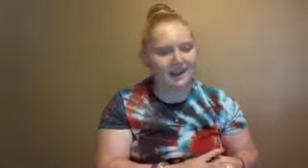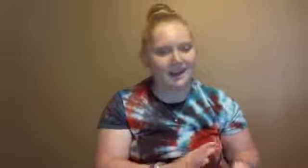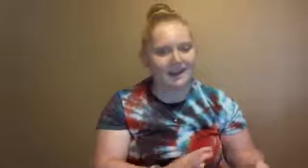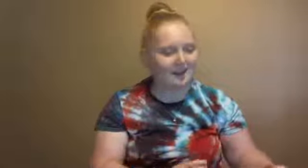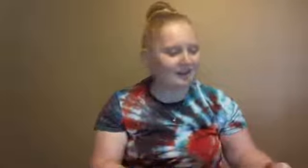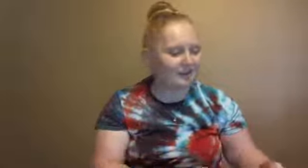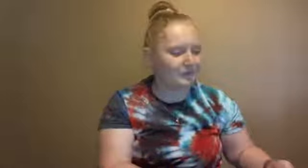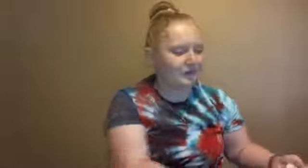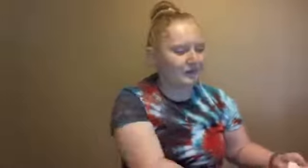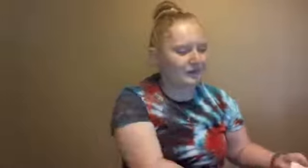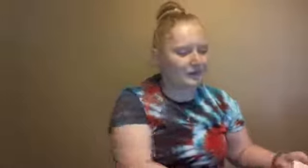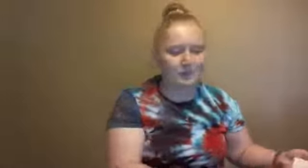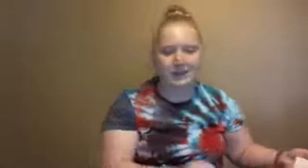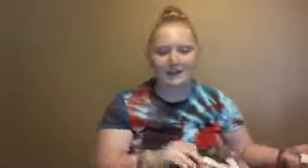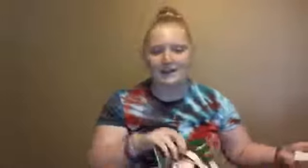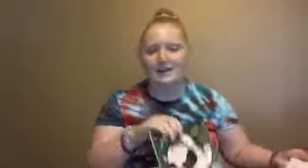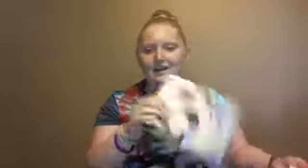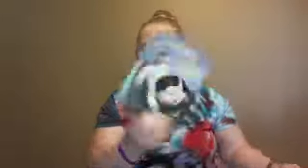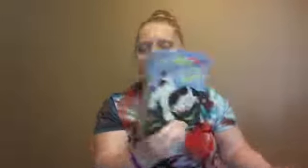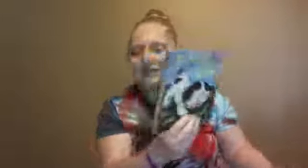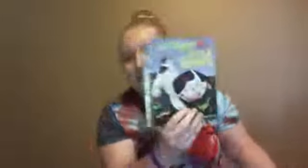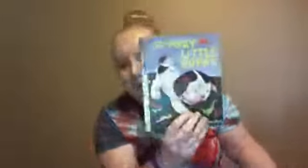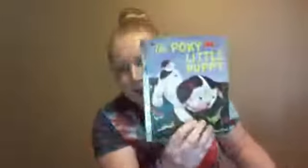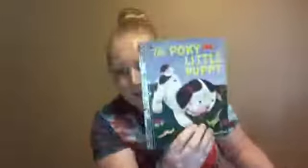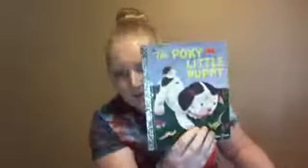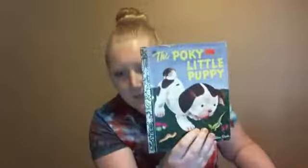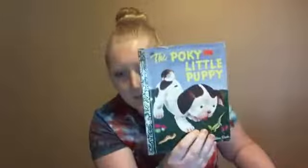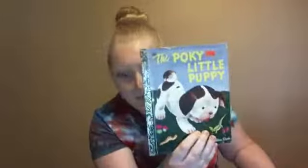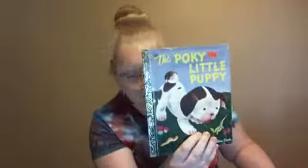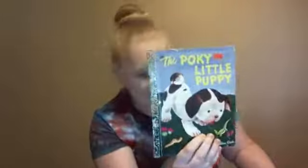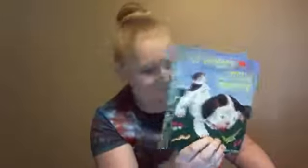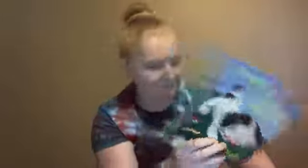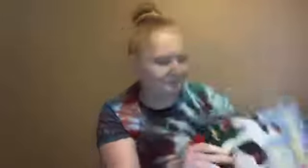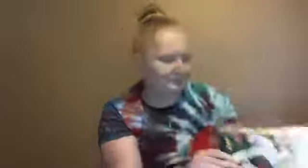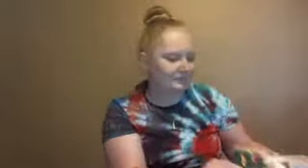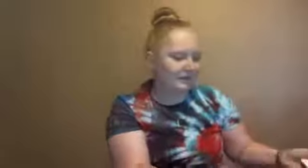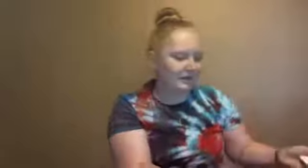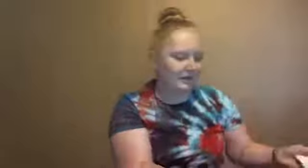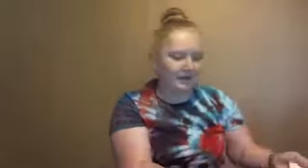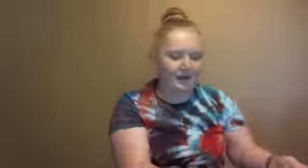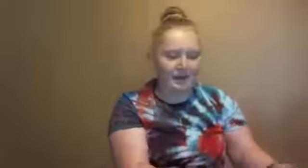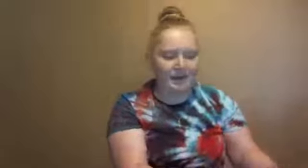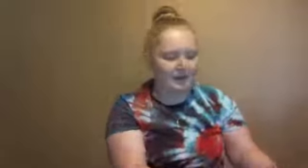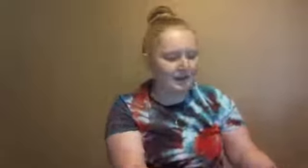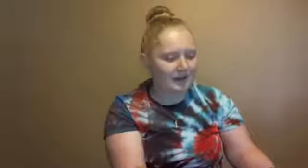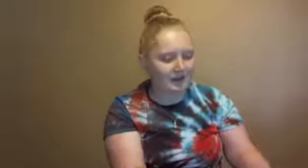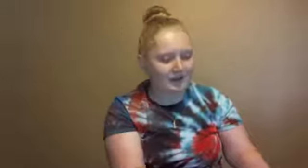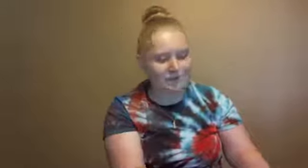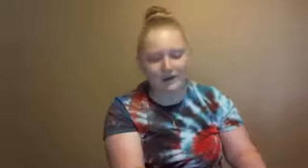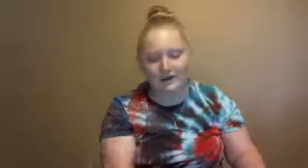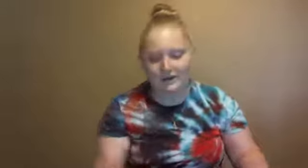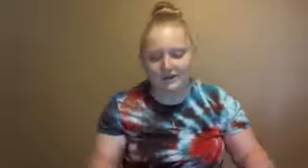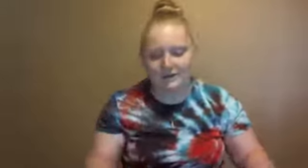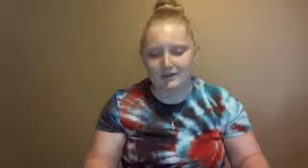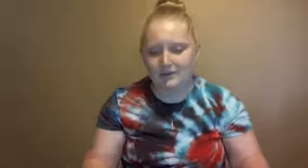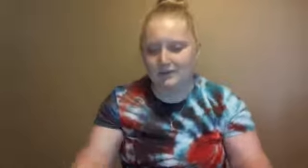then we're going to read the Pokey Little Puppy. And then we're going to do